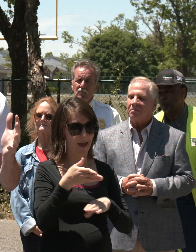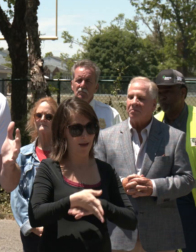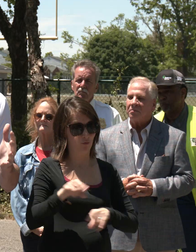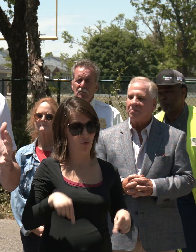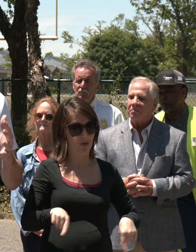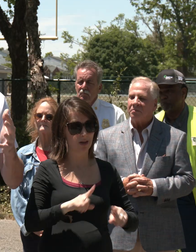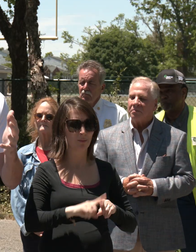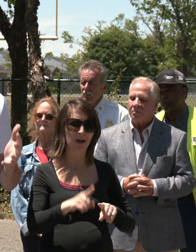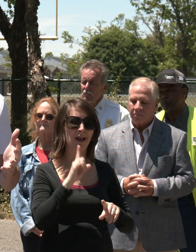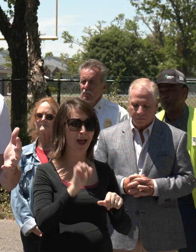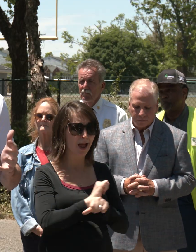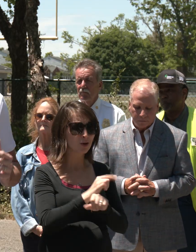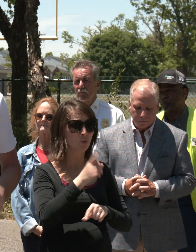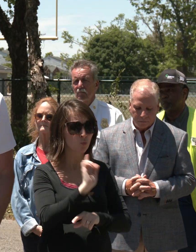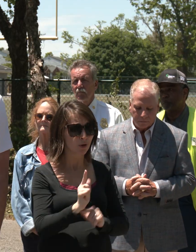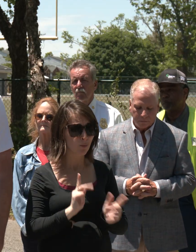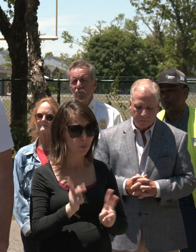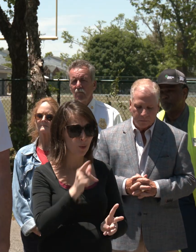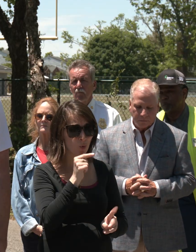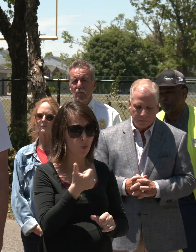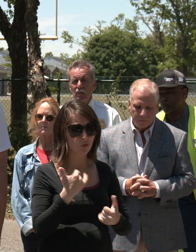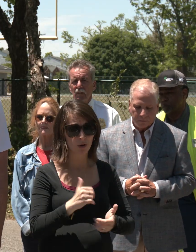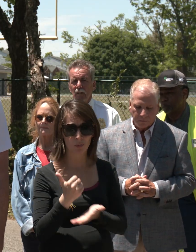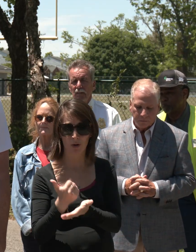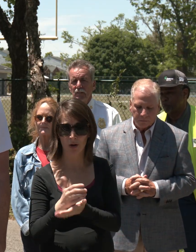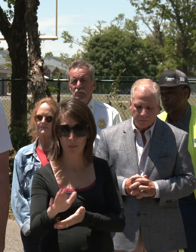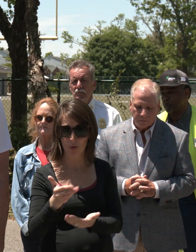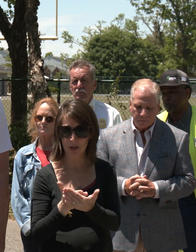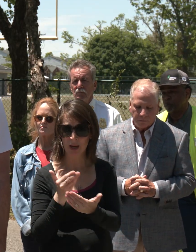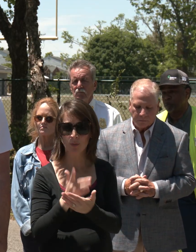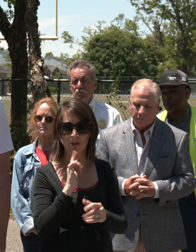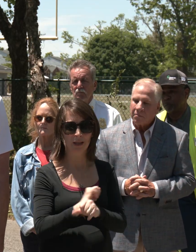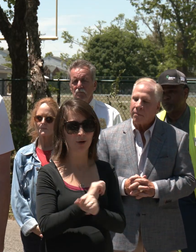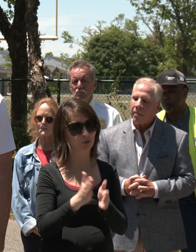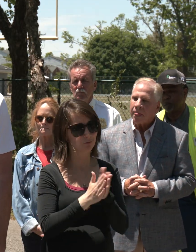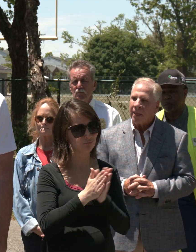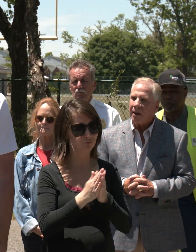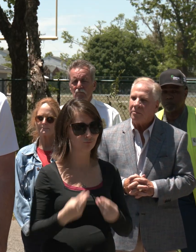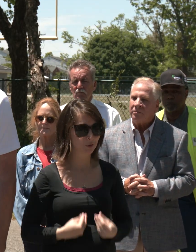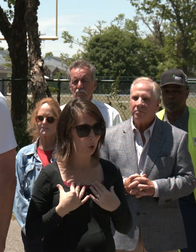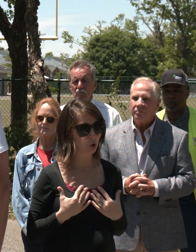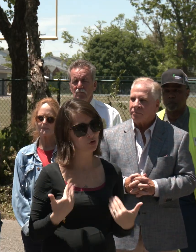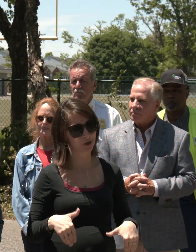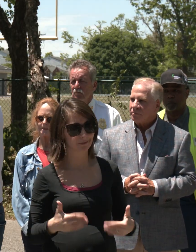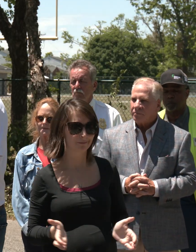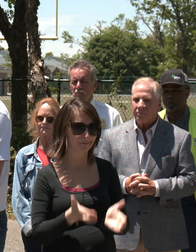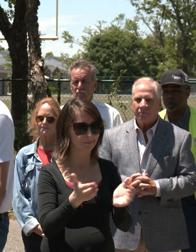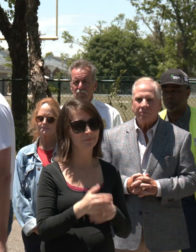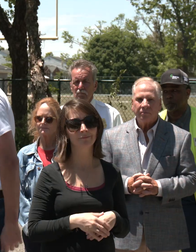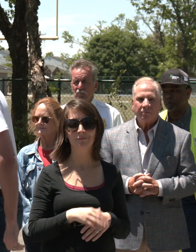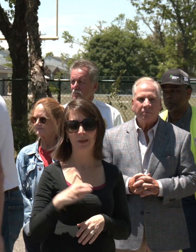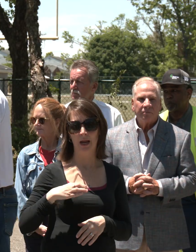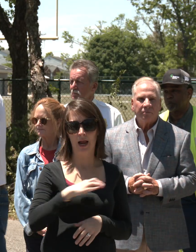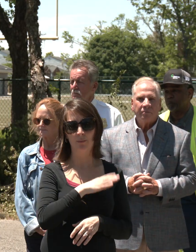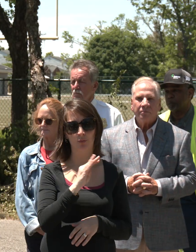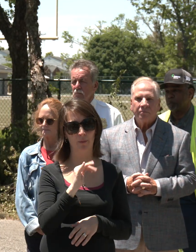people who are helping their neighbors is really encouraging. So we'll continue to work together on that too. Congressman Bell? Yeah.